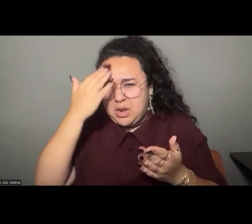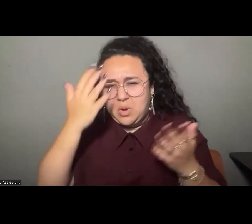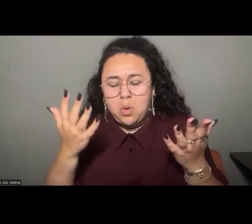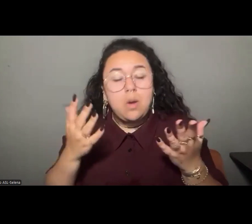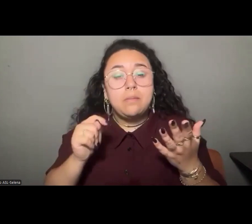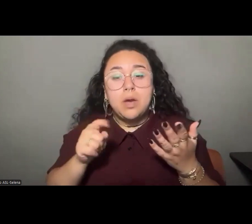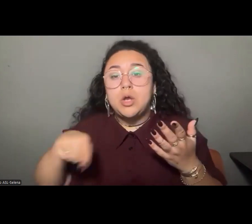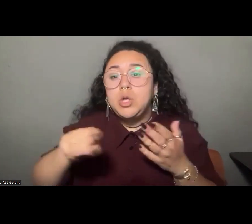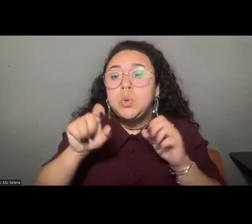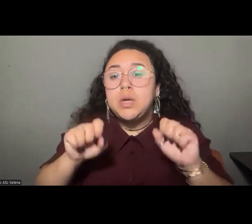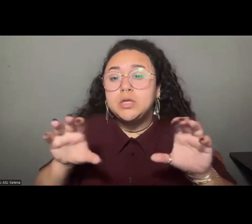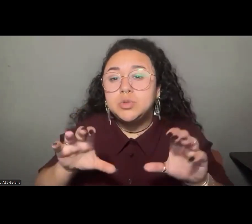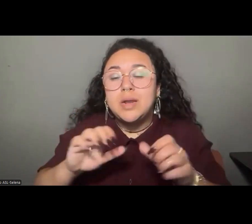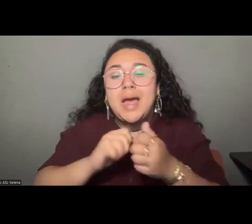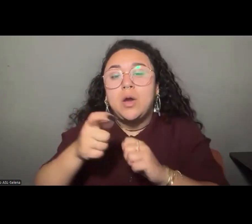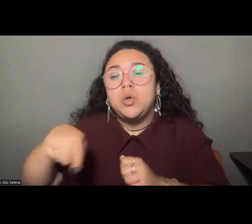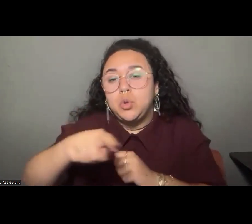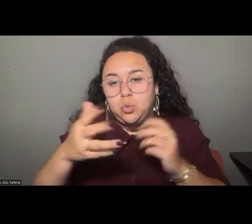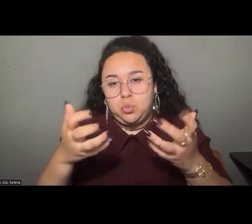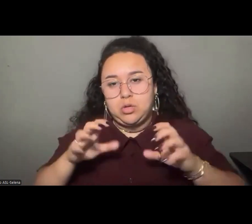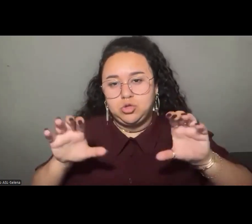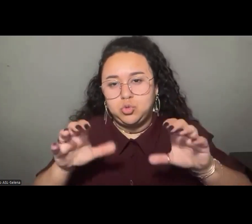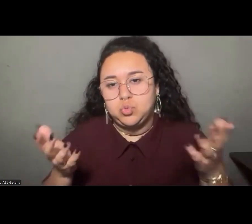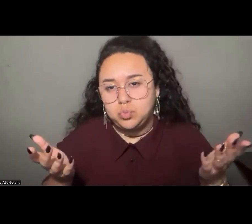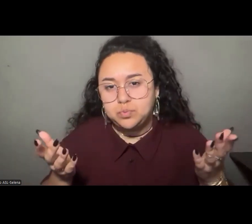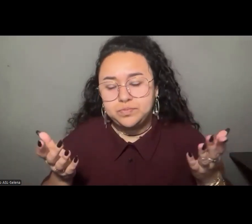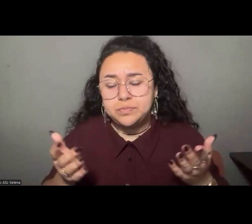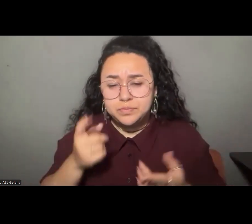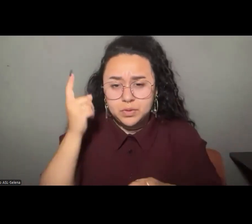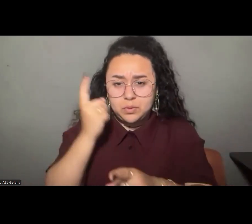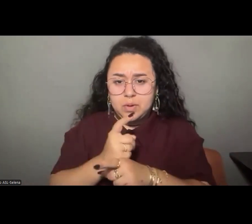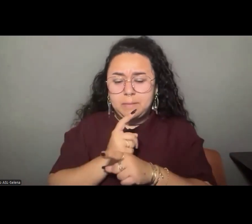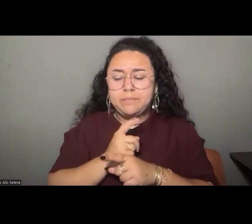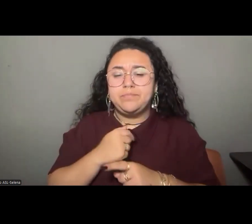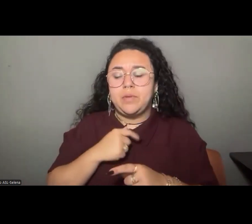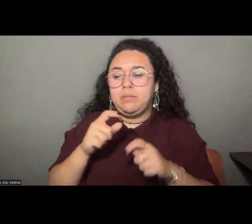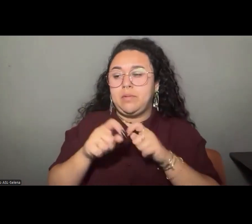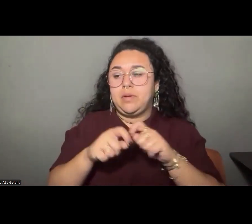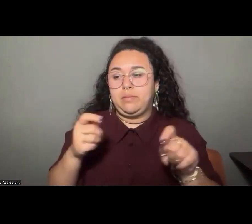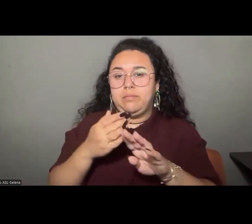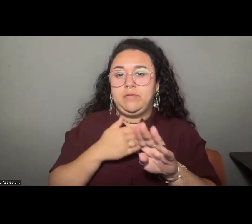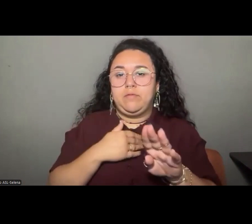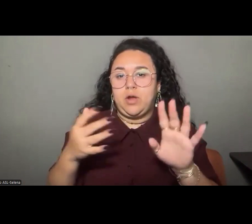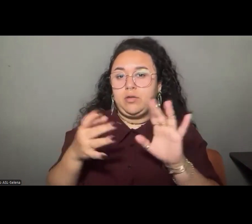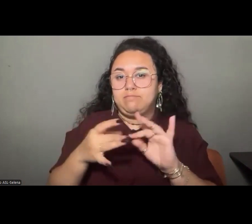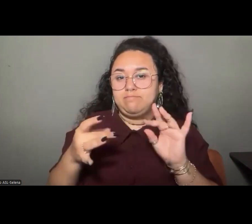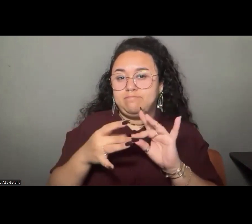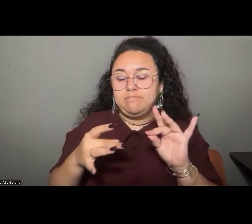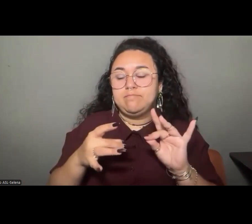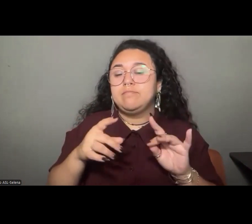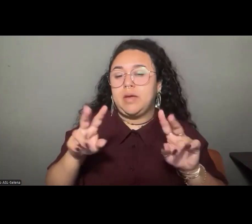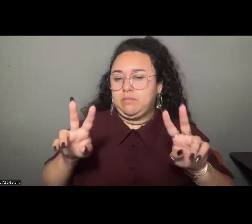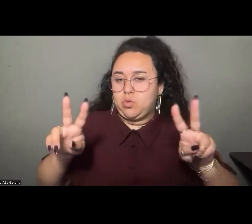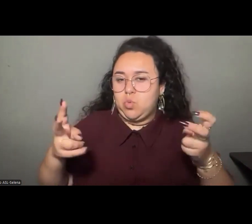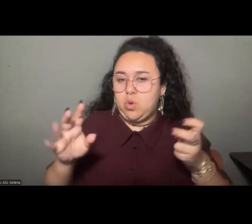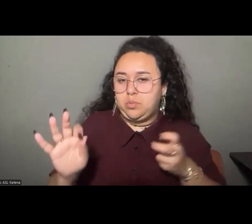it like you would do it, right? And I want to end before I go into, I'm going to end with this quote and